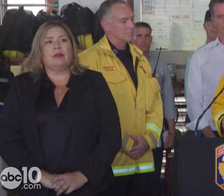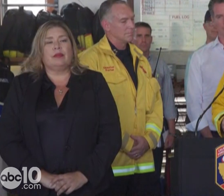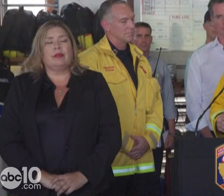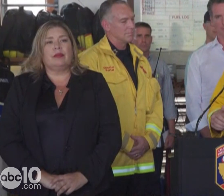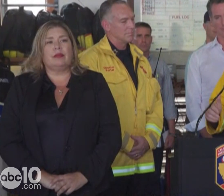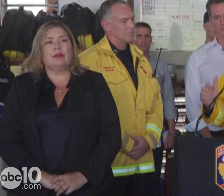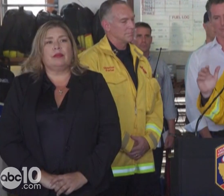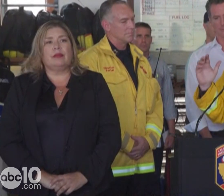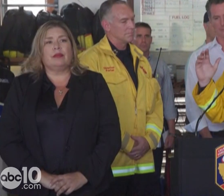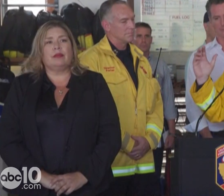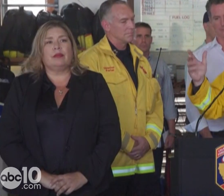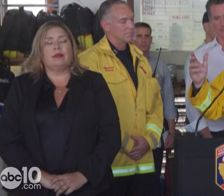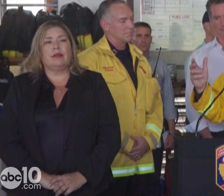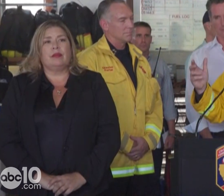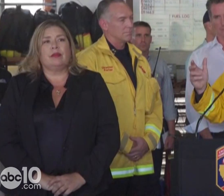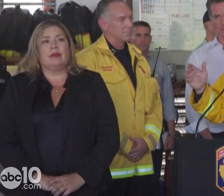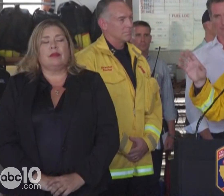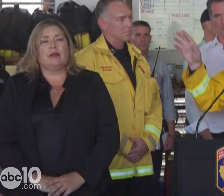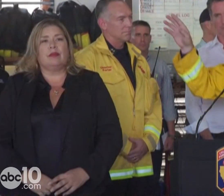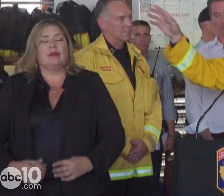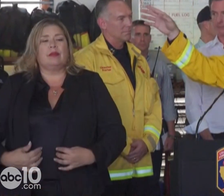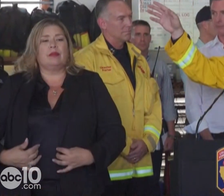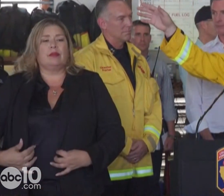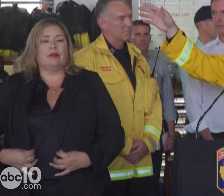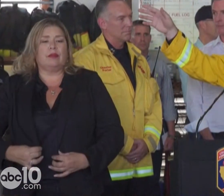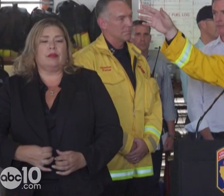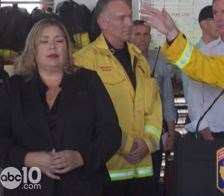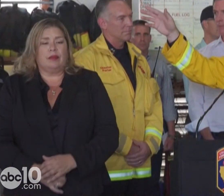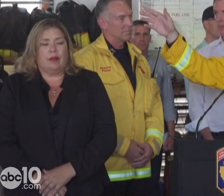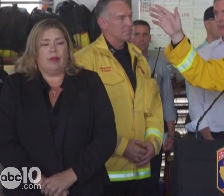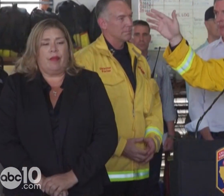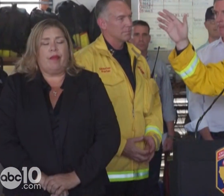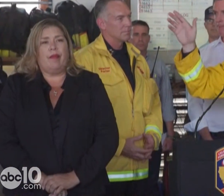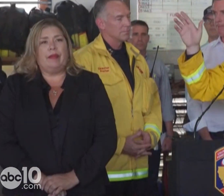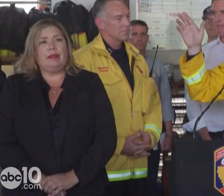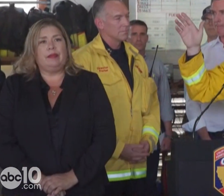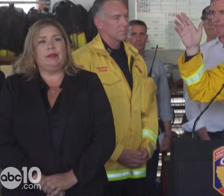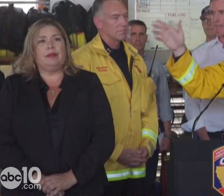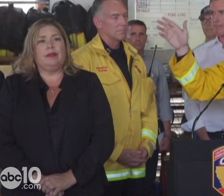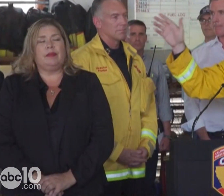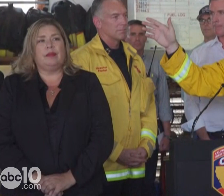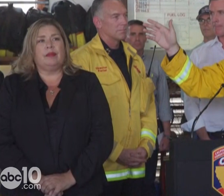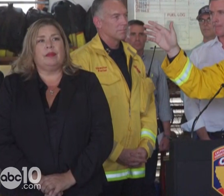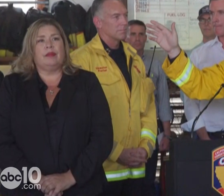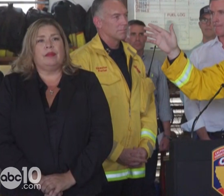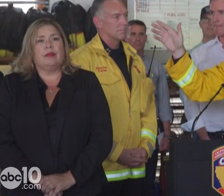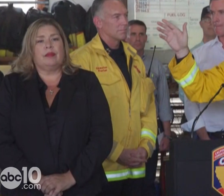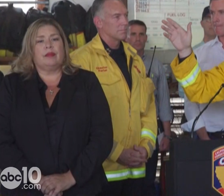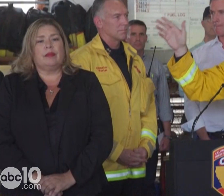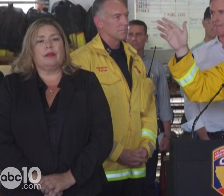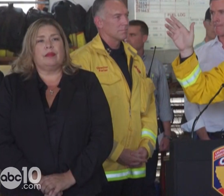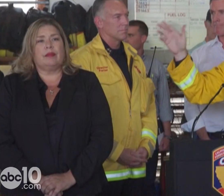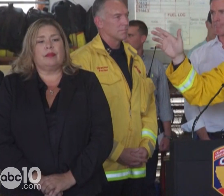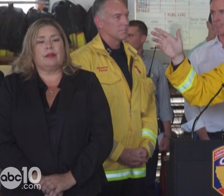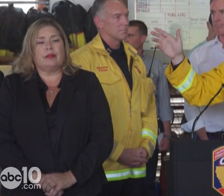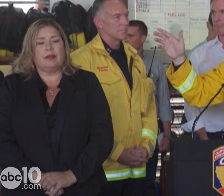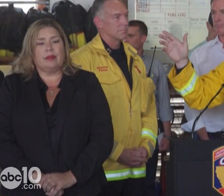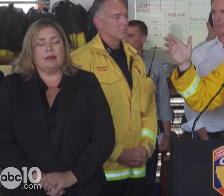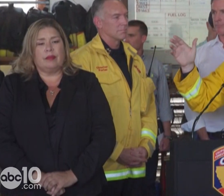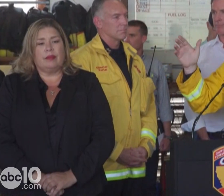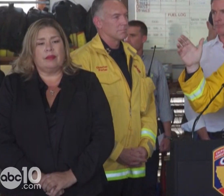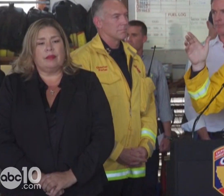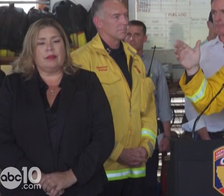después. Tenemos muchos recursos y aquí bien cerquita también hay un centro comunitario en la ciudad de